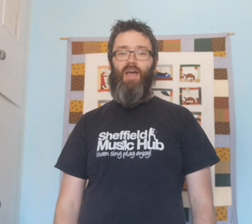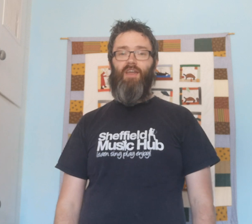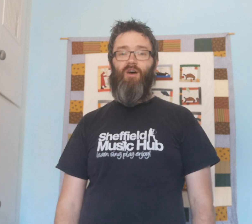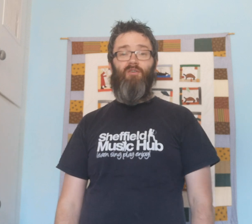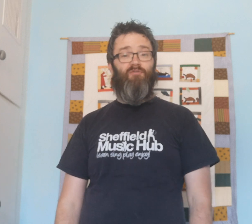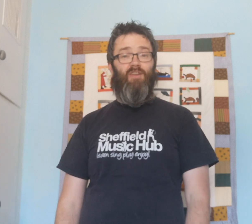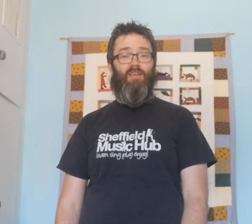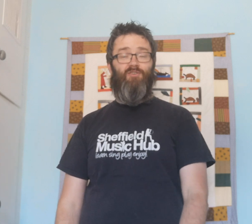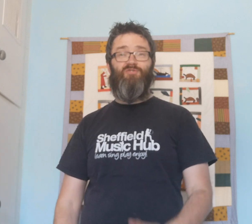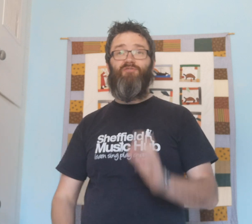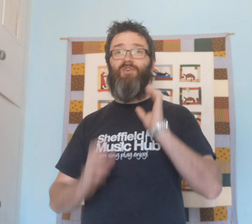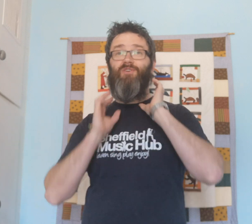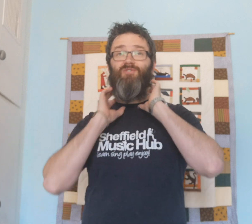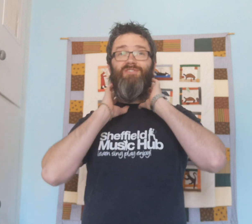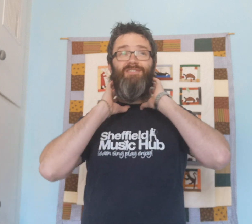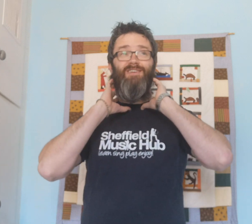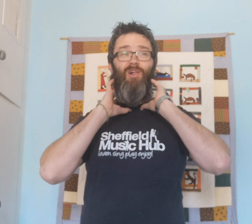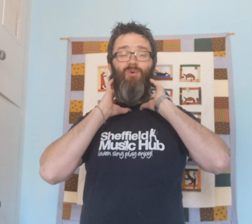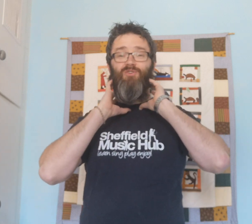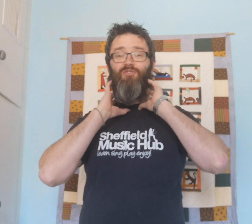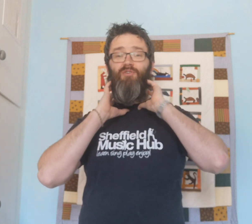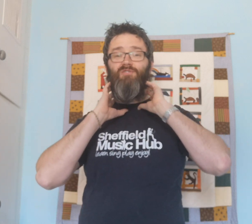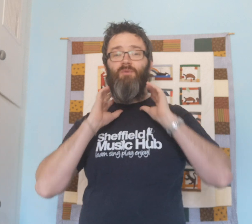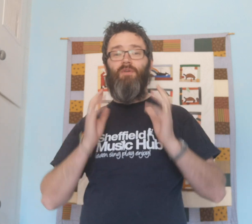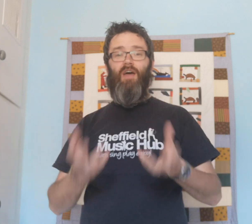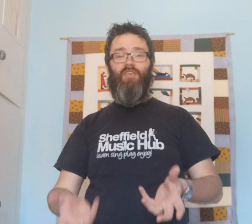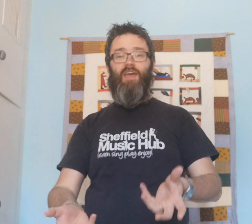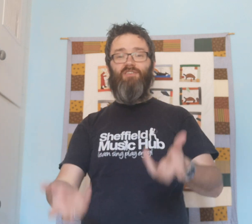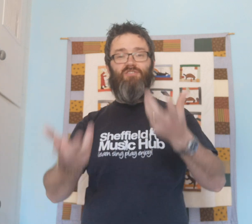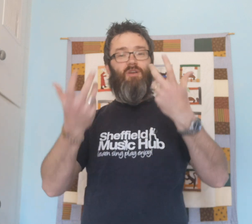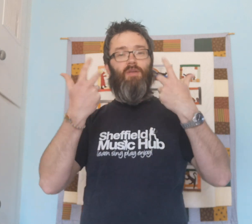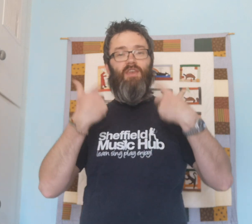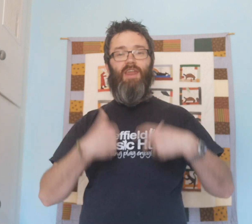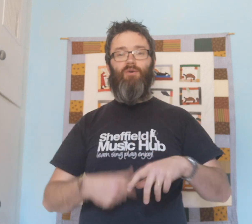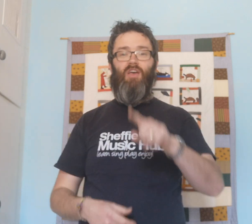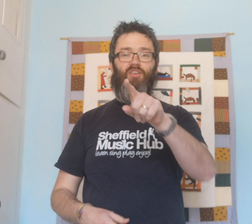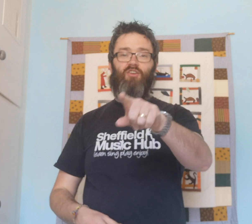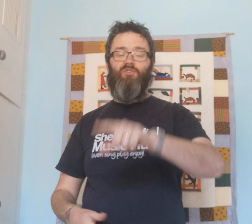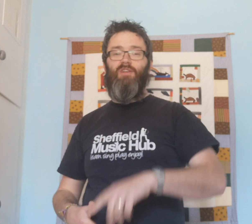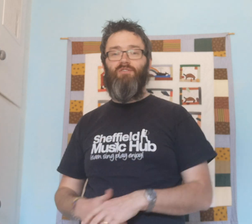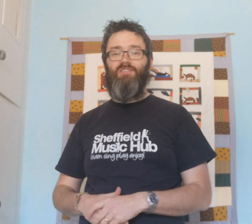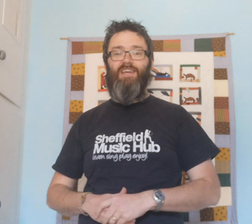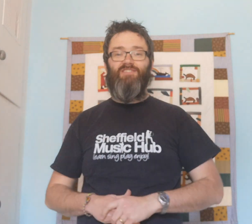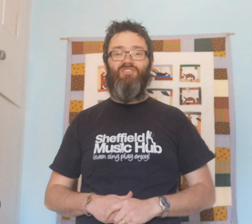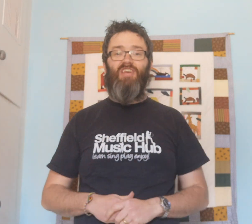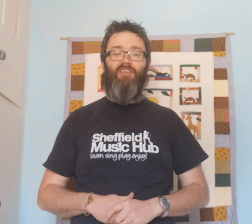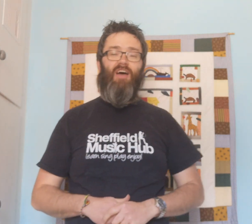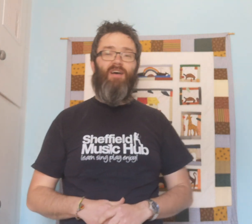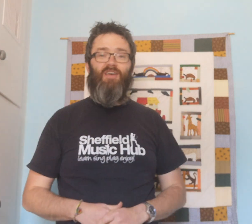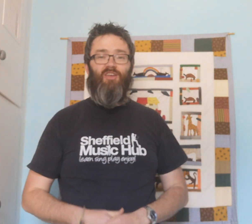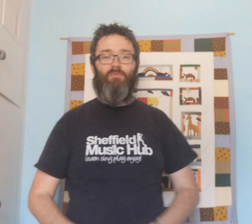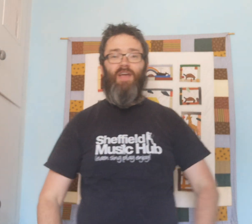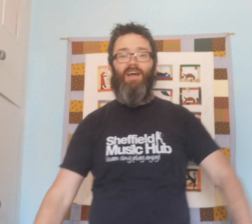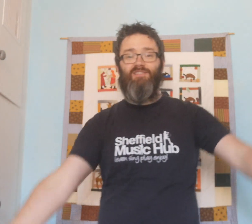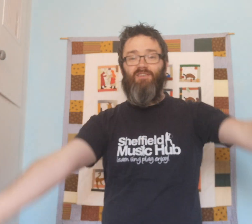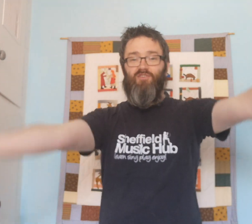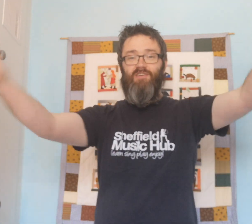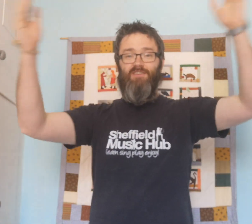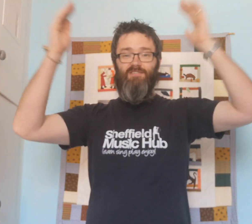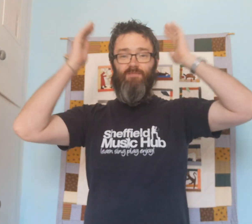And hopefully you should feel that you're still holding your throat open and the air's just going in and out. You're going to do a little test to check that. You're going to put your hands over your ears